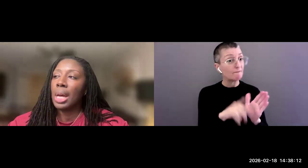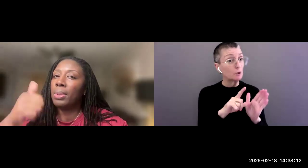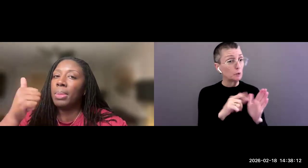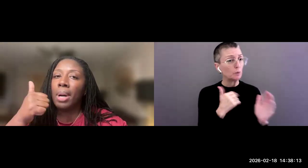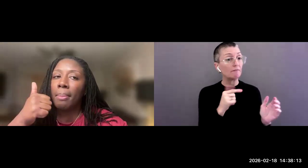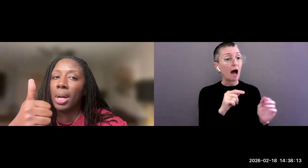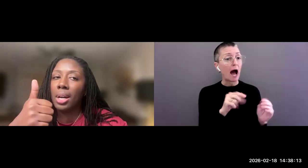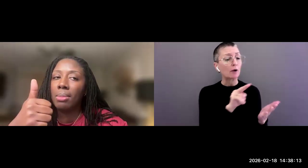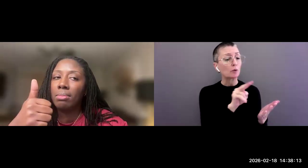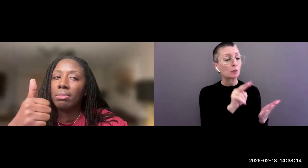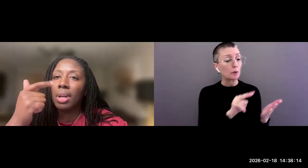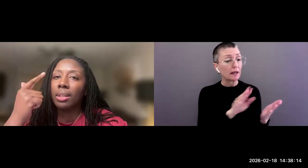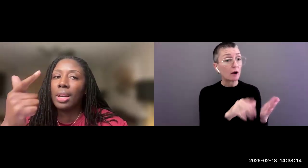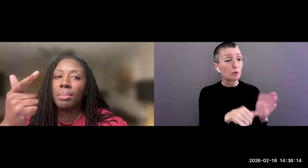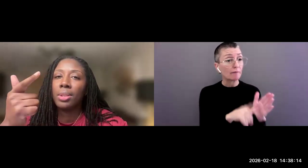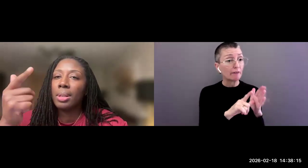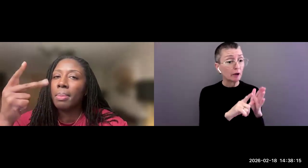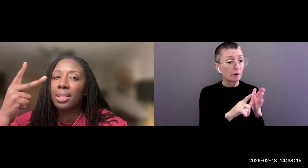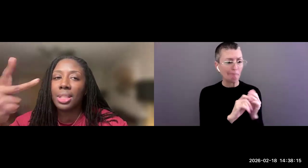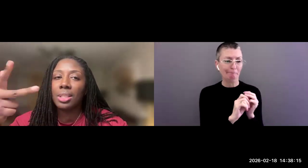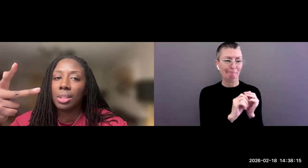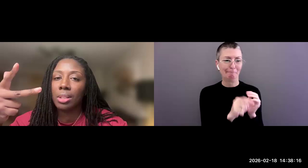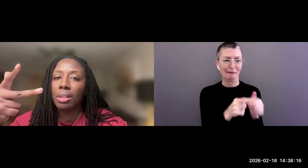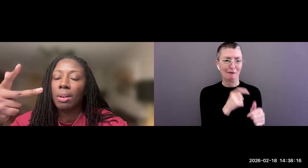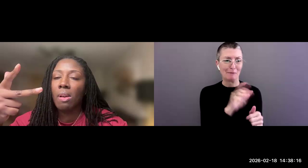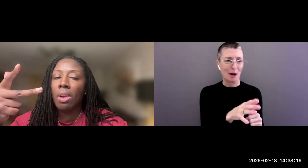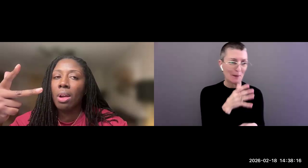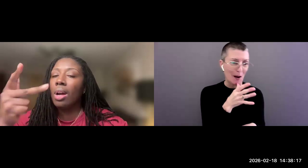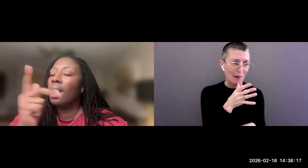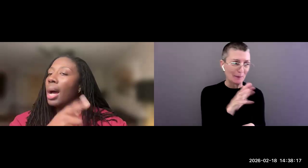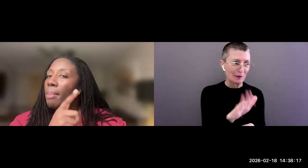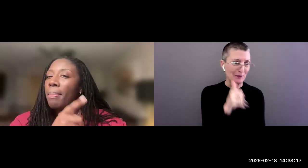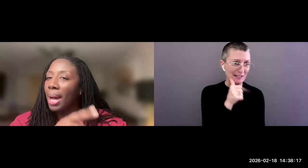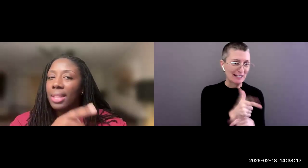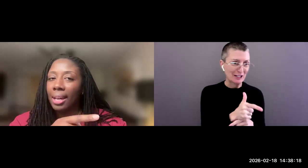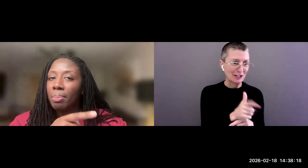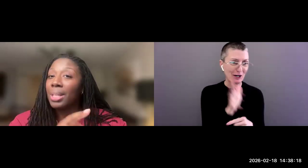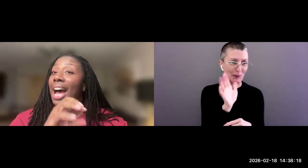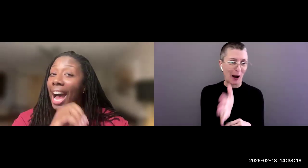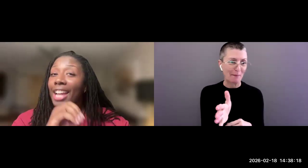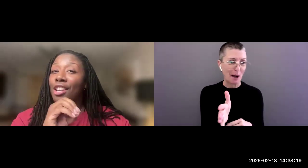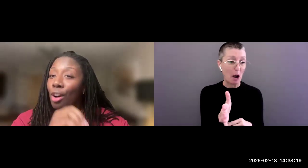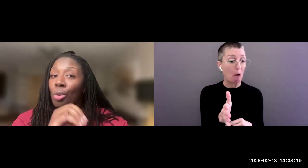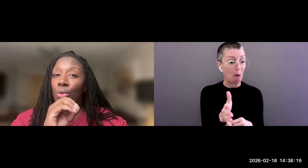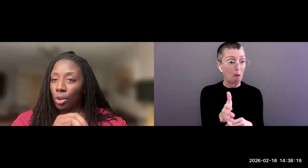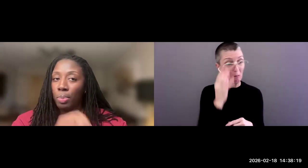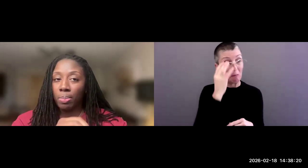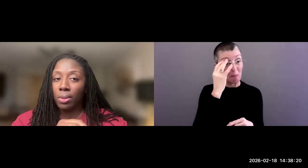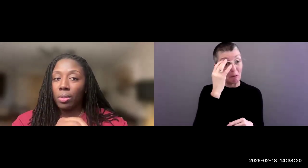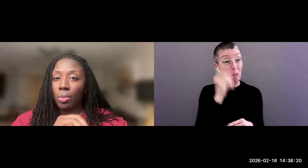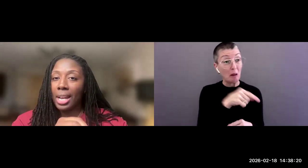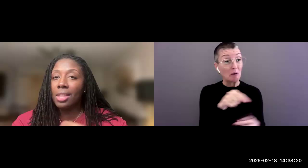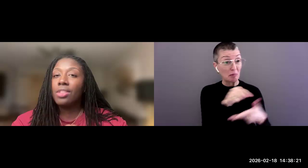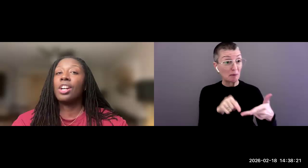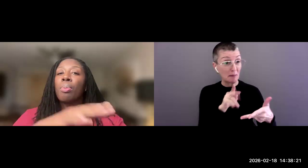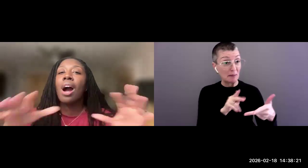those reviews happen to be my mom, my grandmother, and my sister, I may buy that because I know those